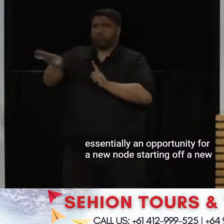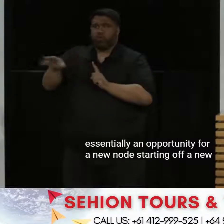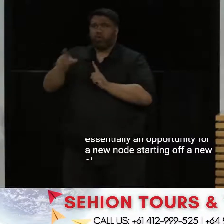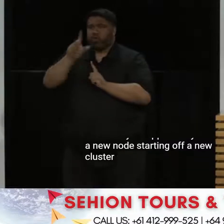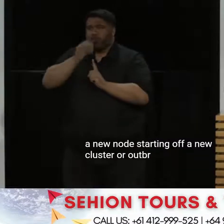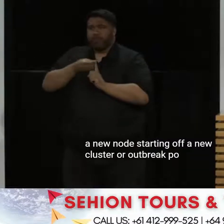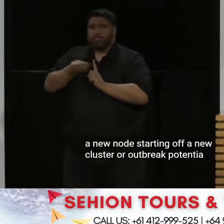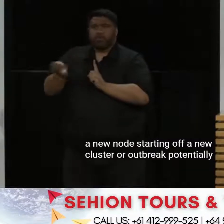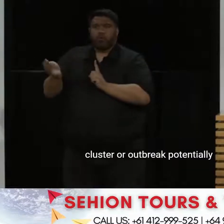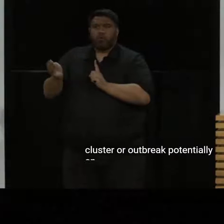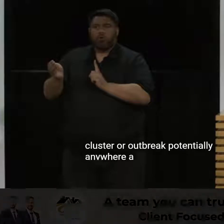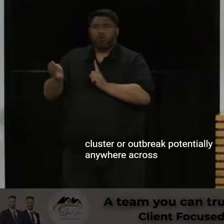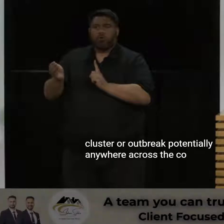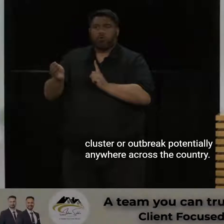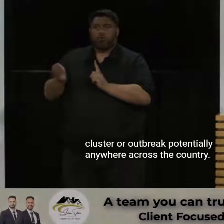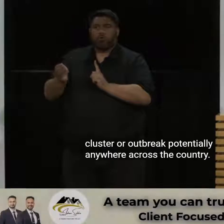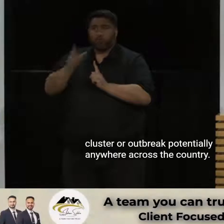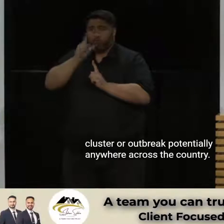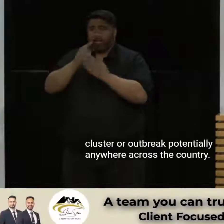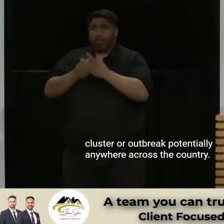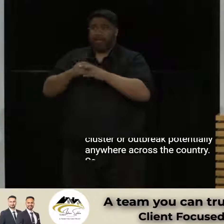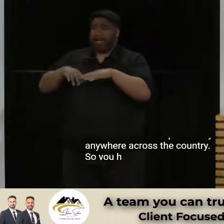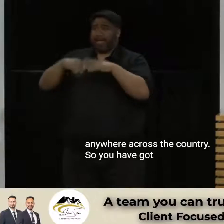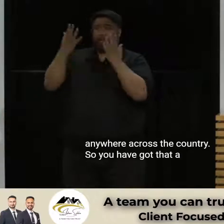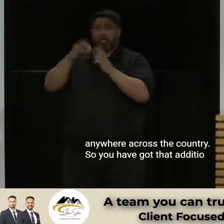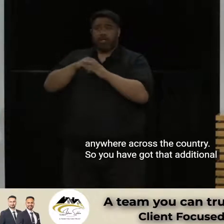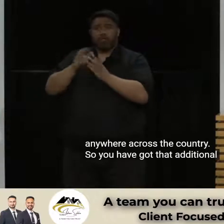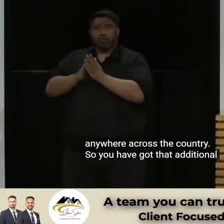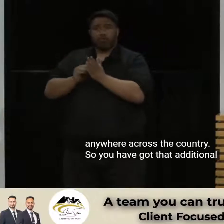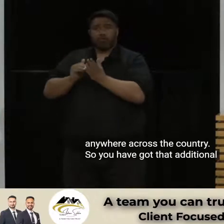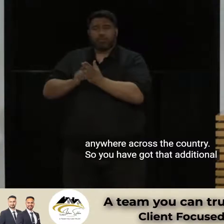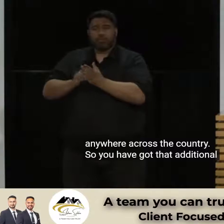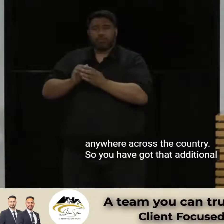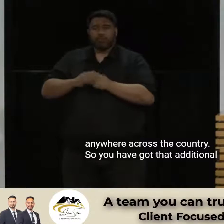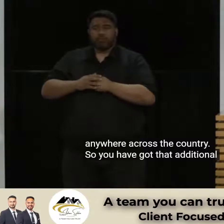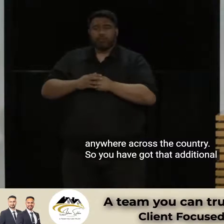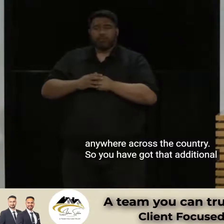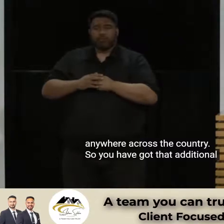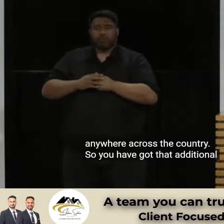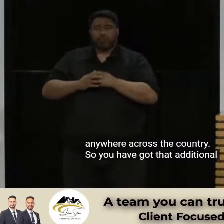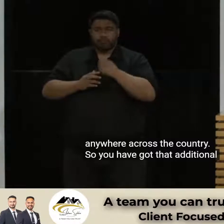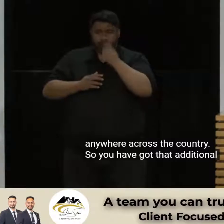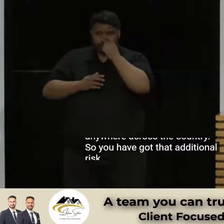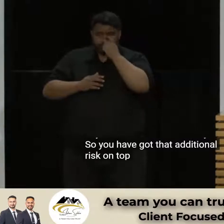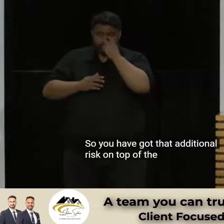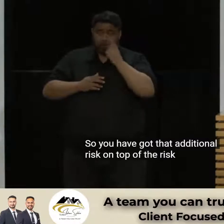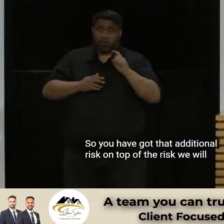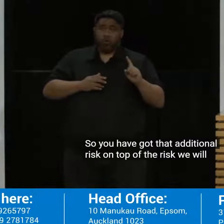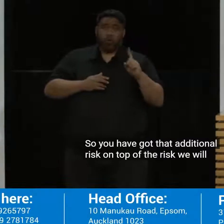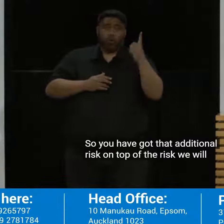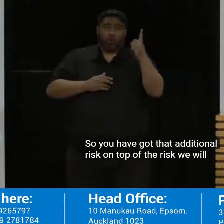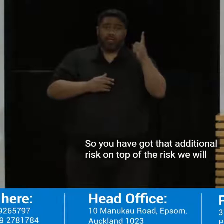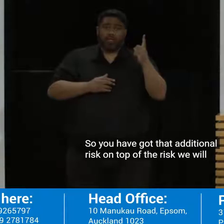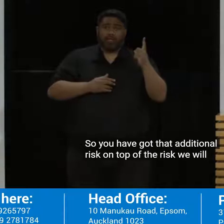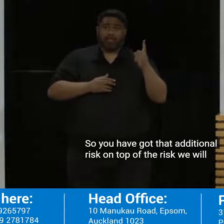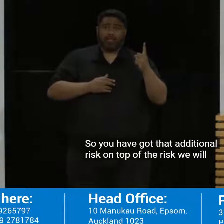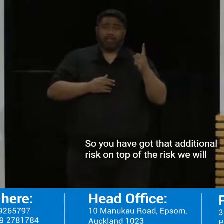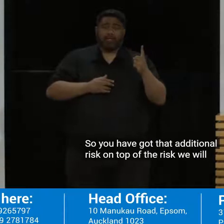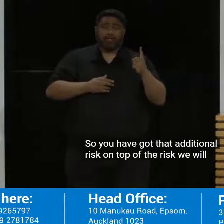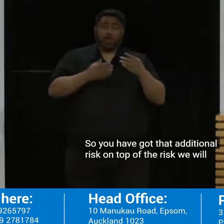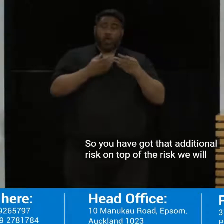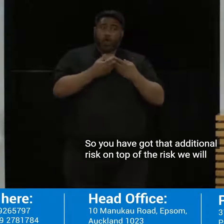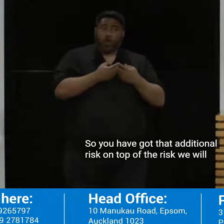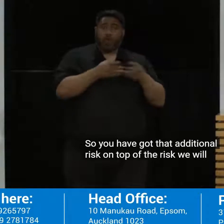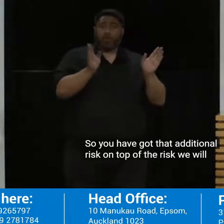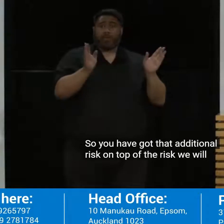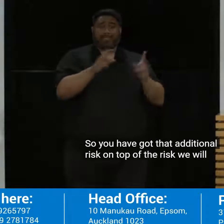that additional risk on top of the risk we already will have, we know, when the Auckland boundary comes down in mid-December. And so we felt it